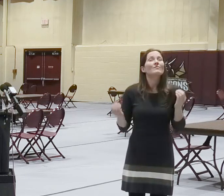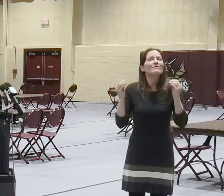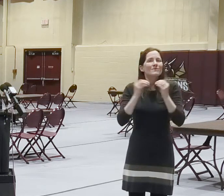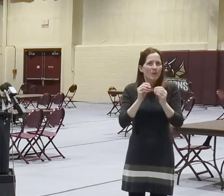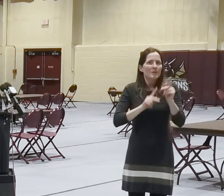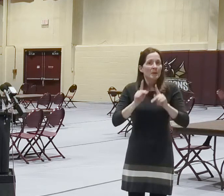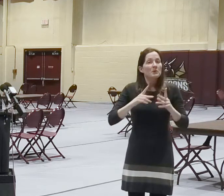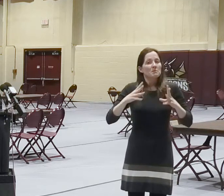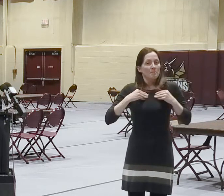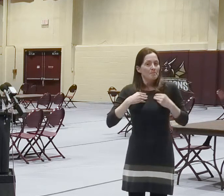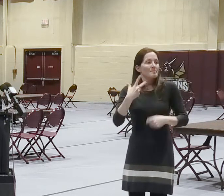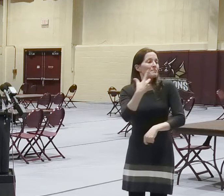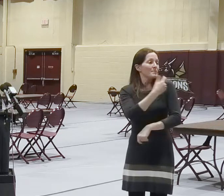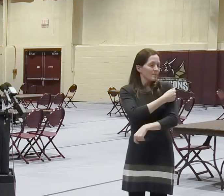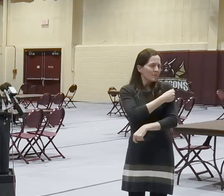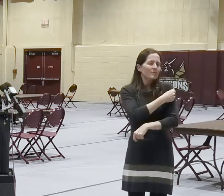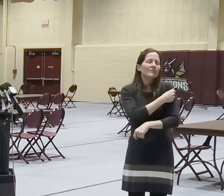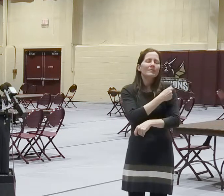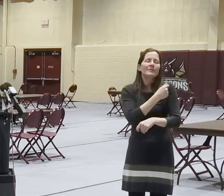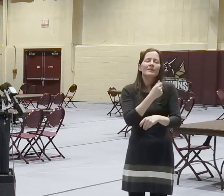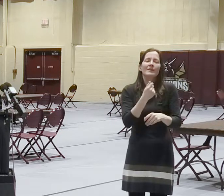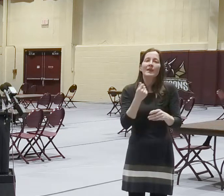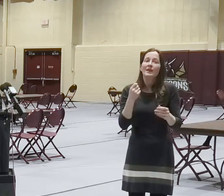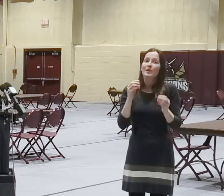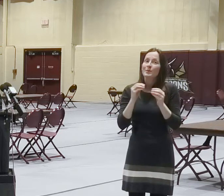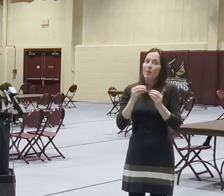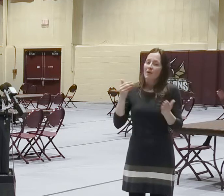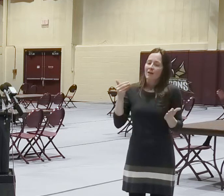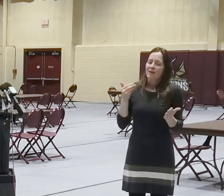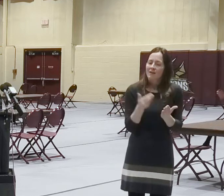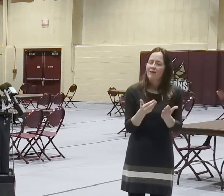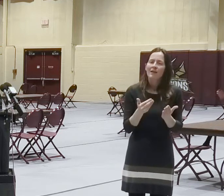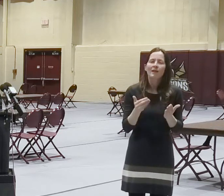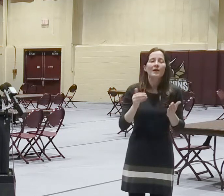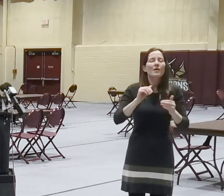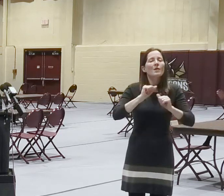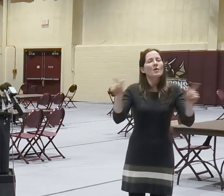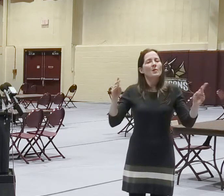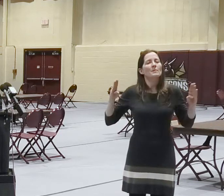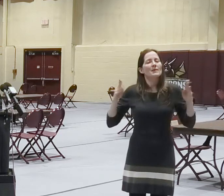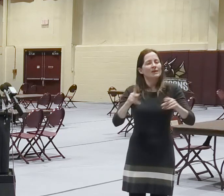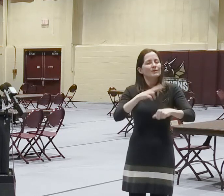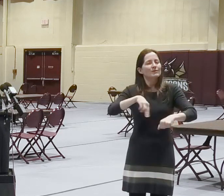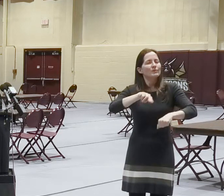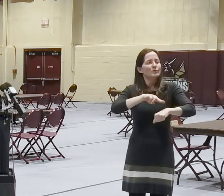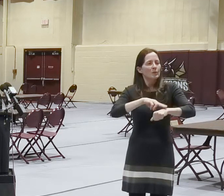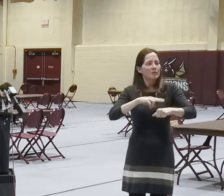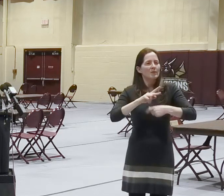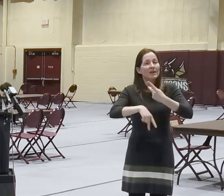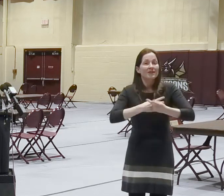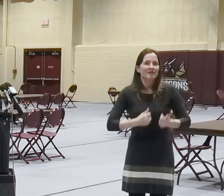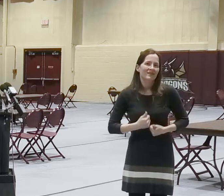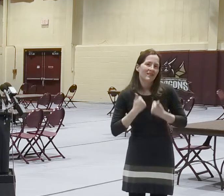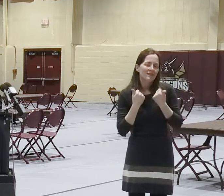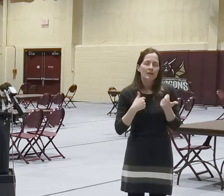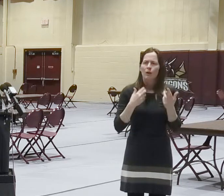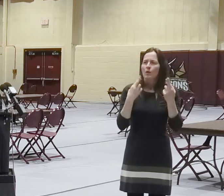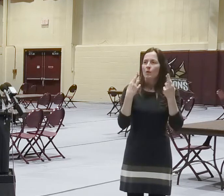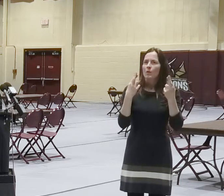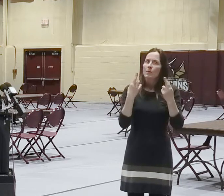we come to returning to a more normal way of life. I hope everyone eligible takes advantage of this